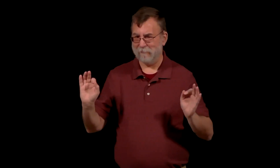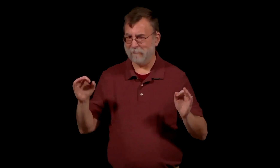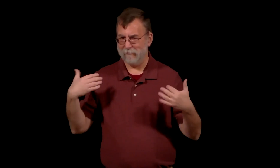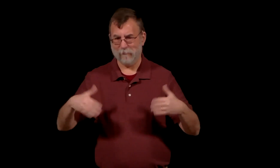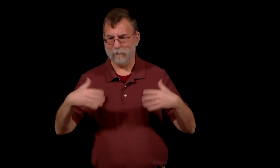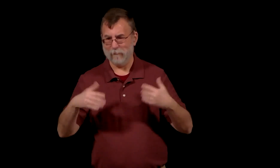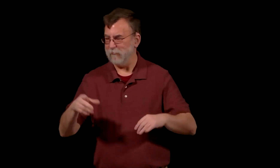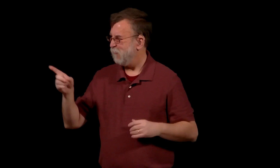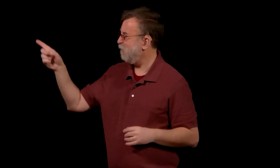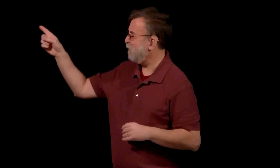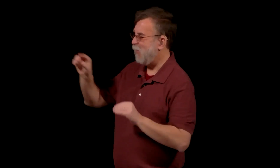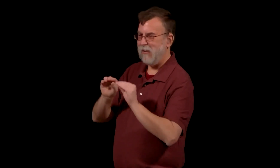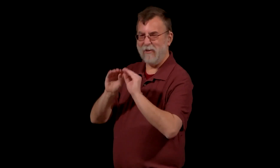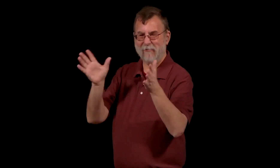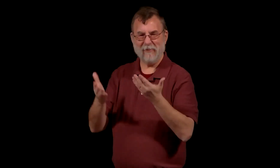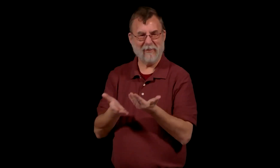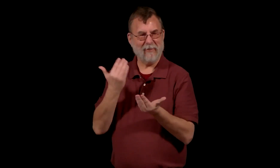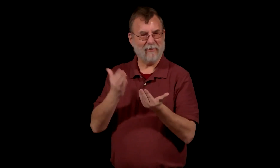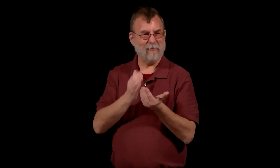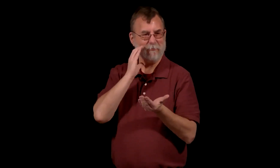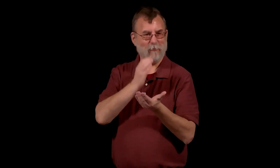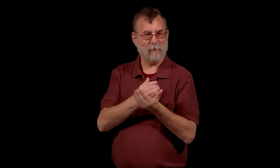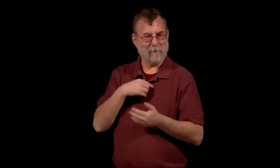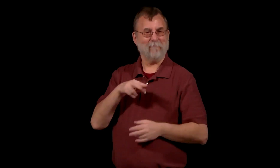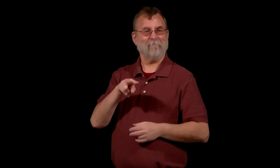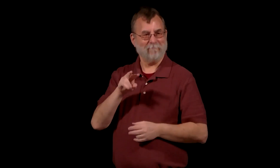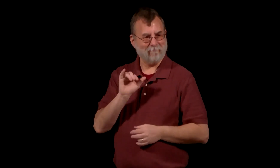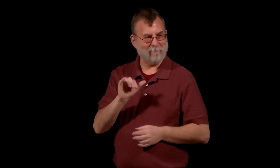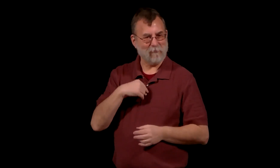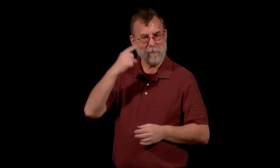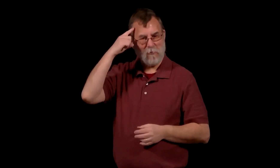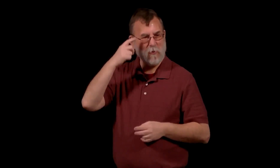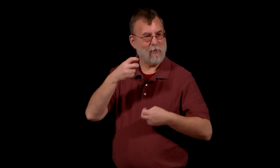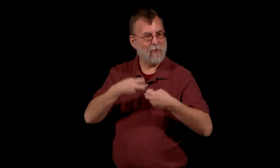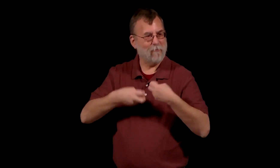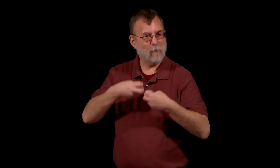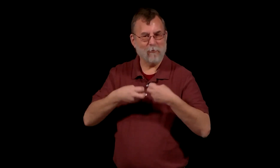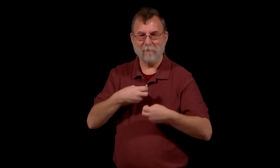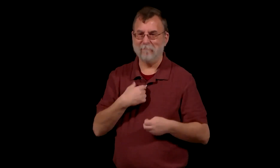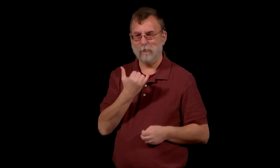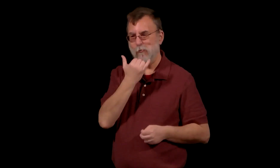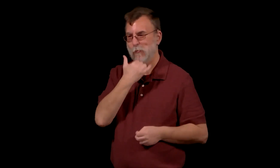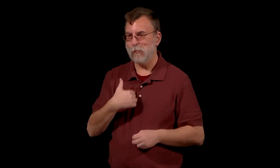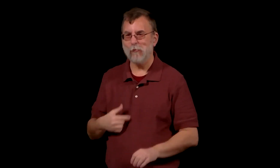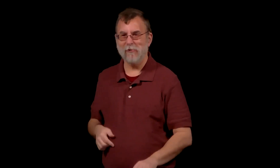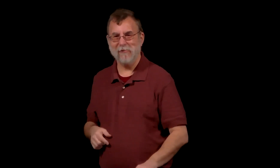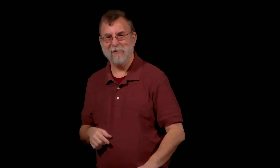Any others? Okay, wow. This is easy. I can see it's very clear. No problems today.